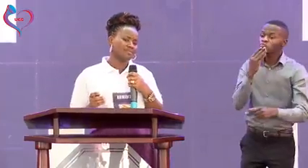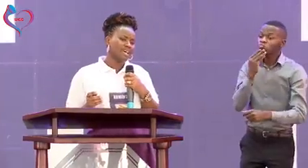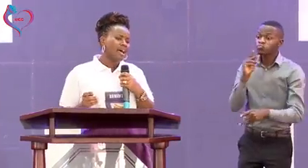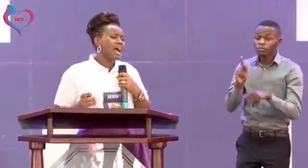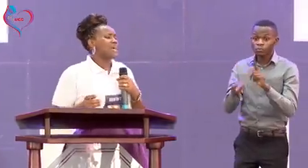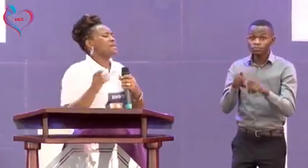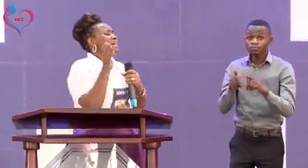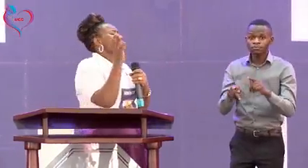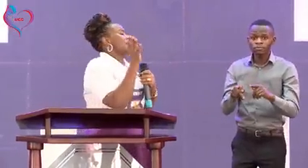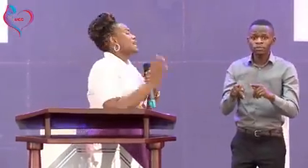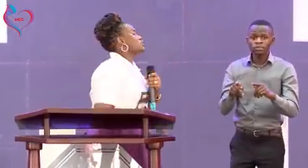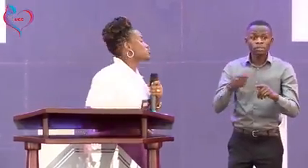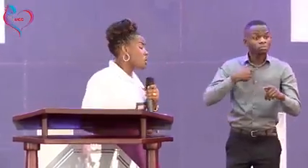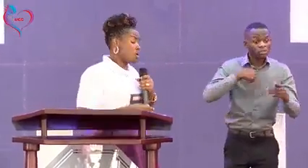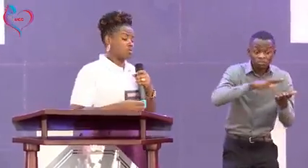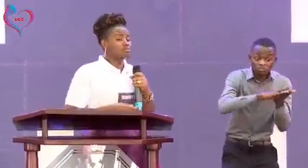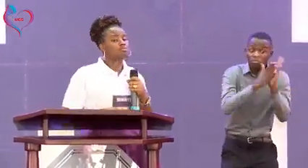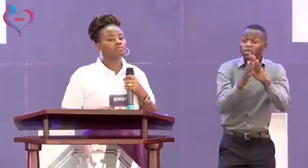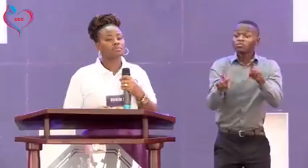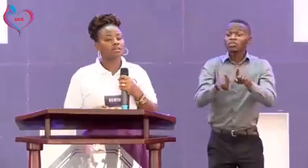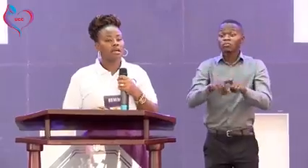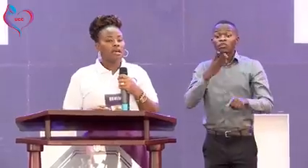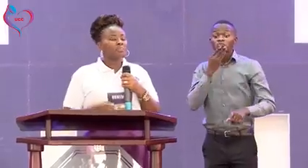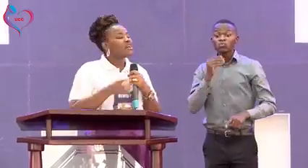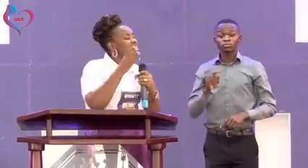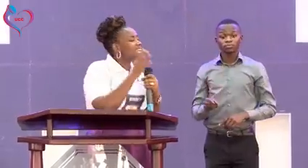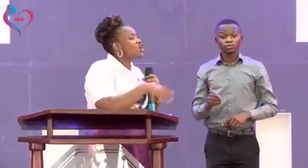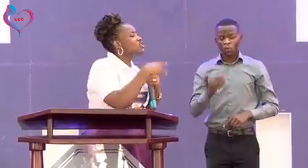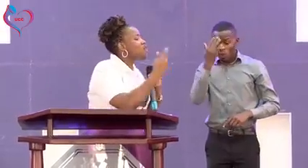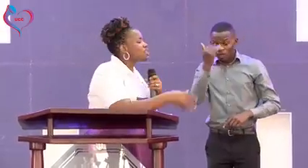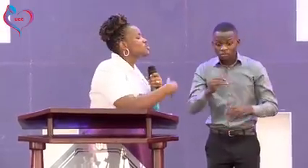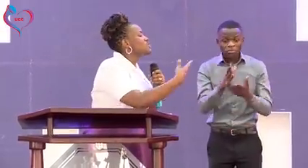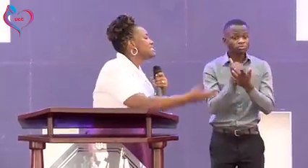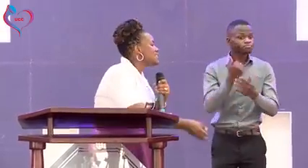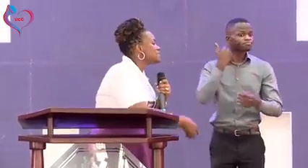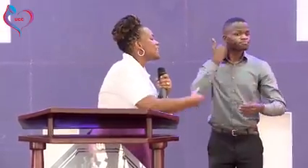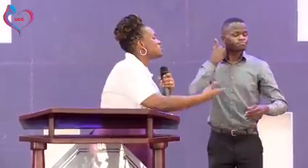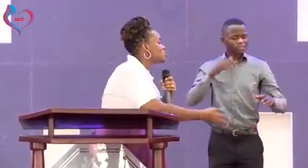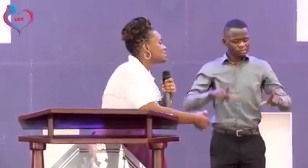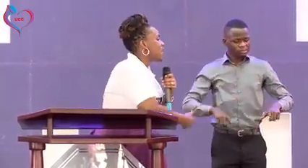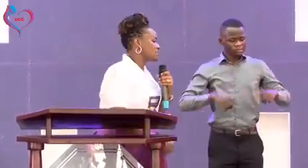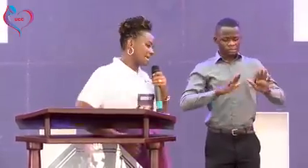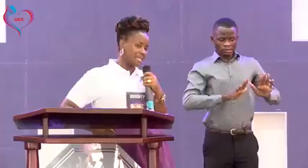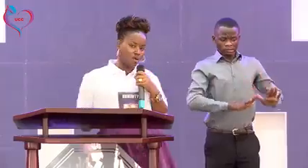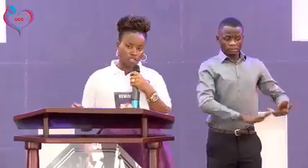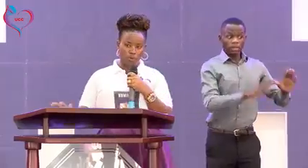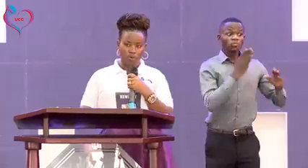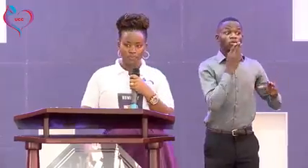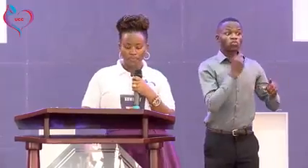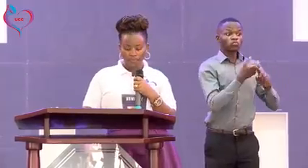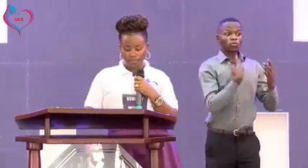I became like a Jew because I don't want to leave the Jews outside